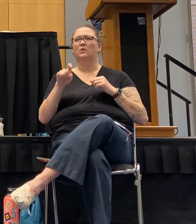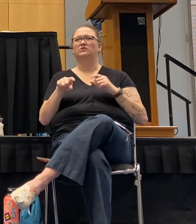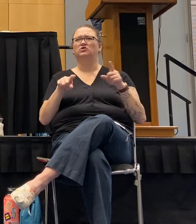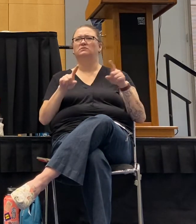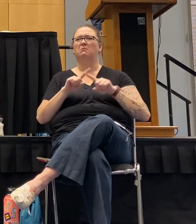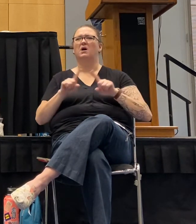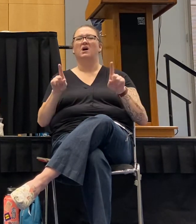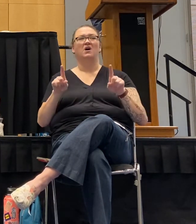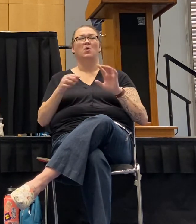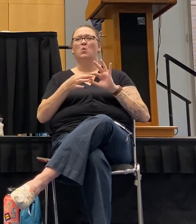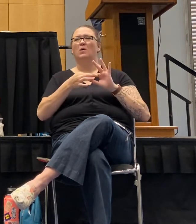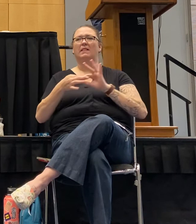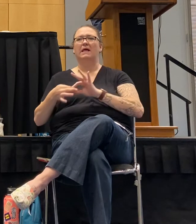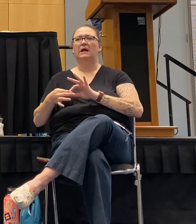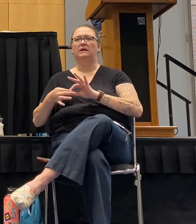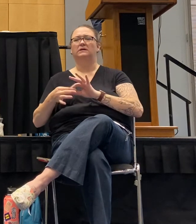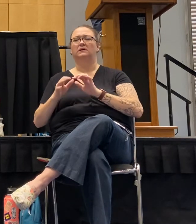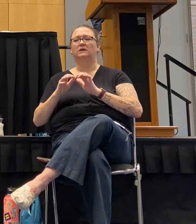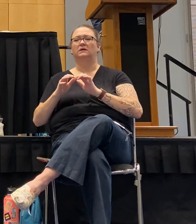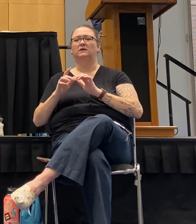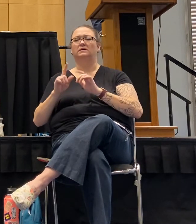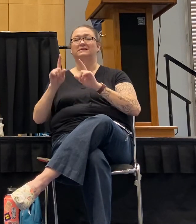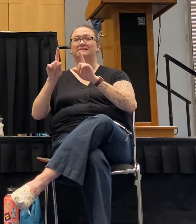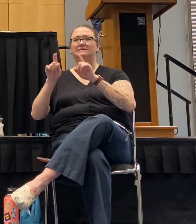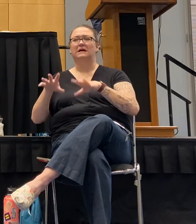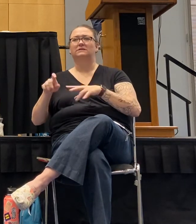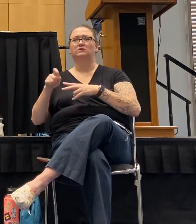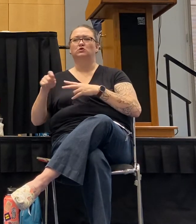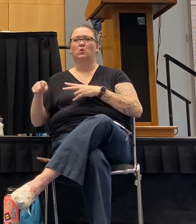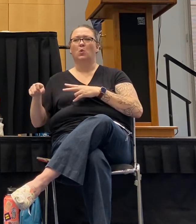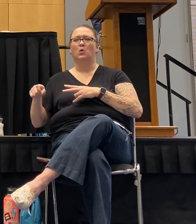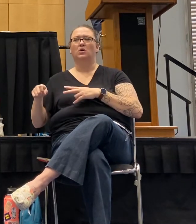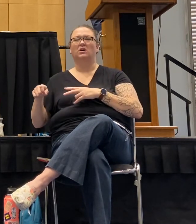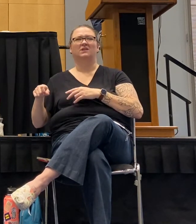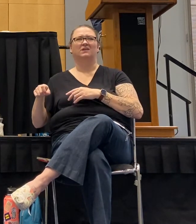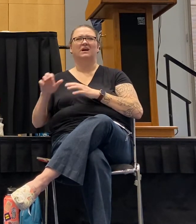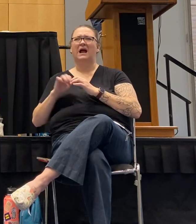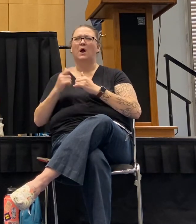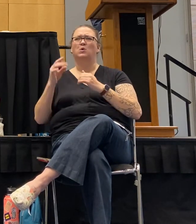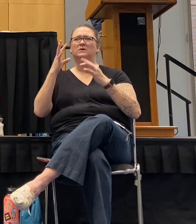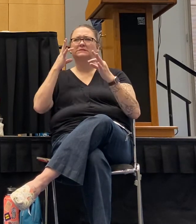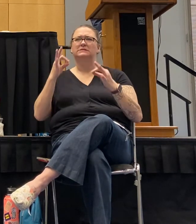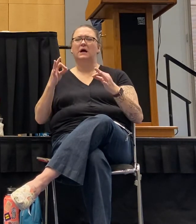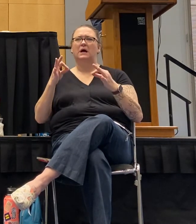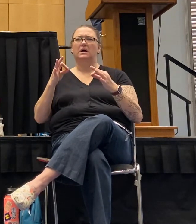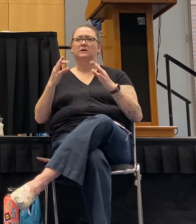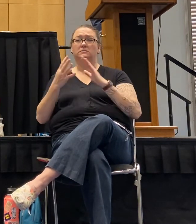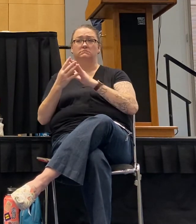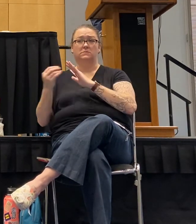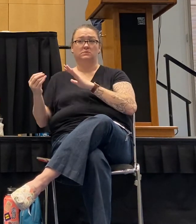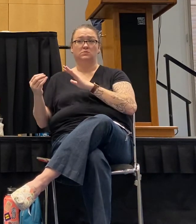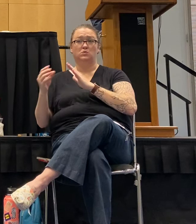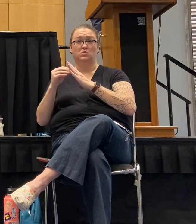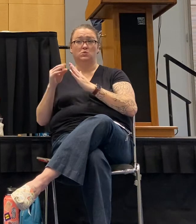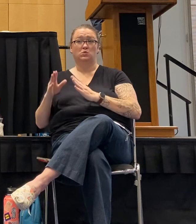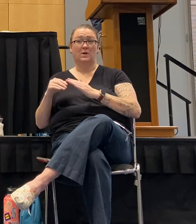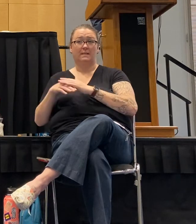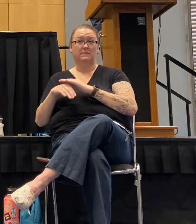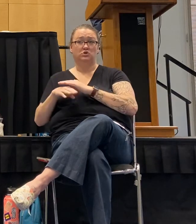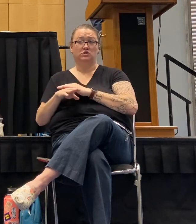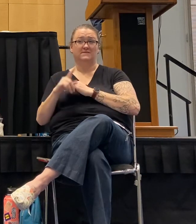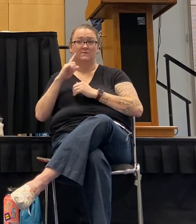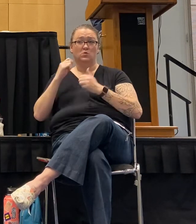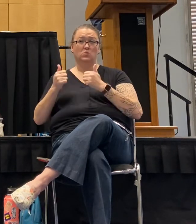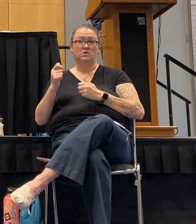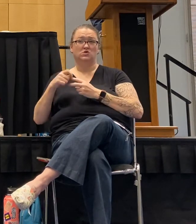but relating to the testing scores as an alternative. How do you decide? Are you mimicking like student admissions for which